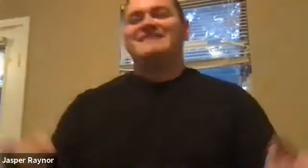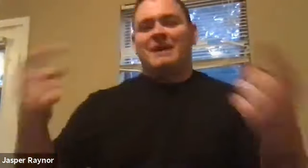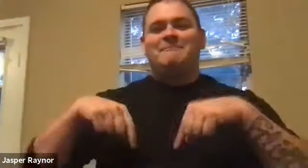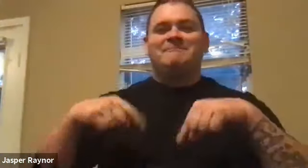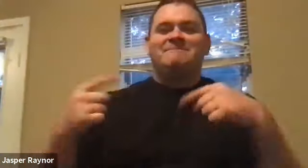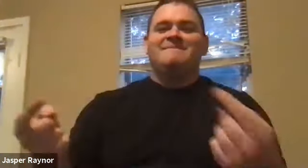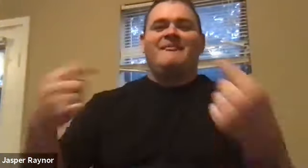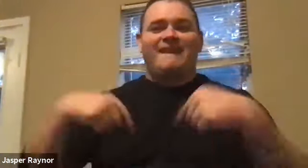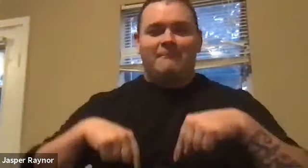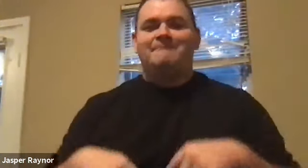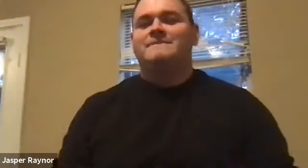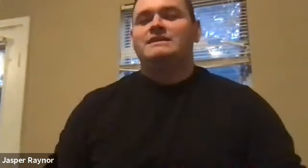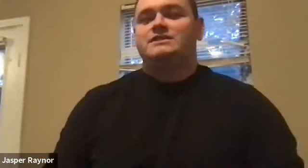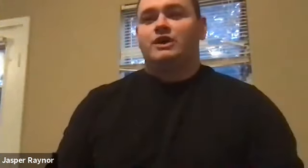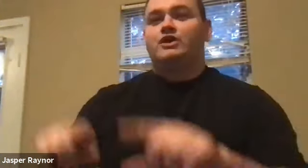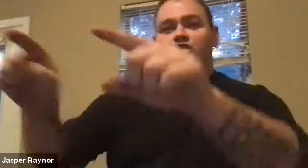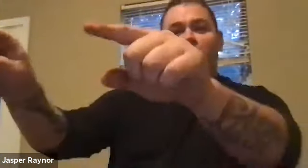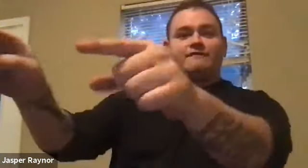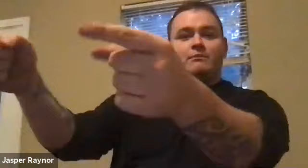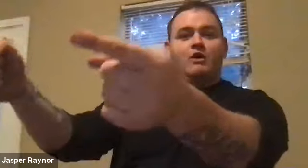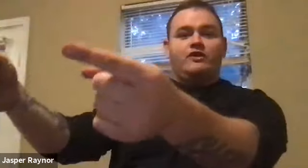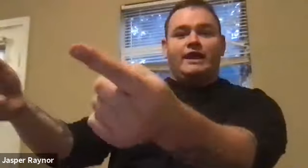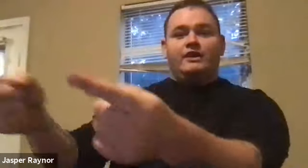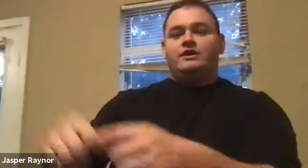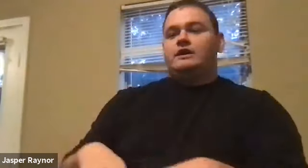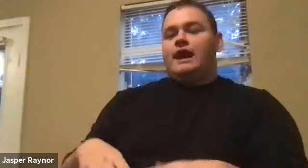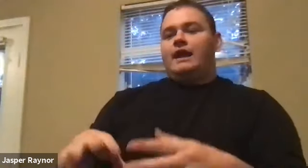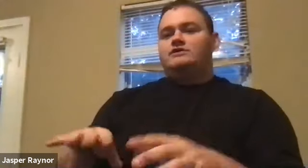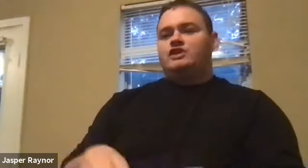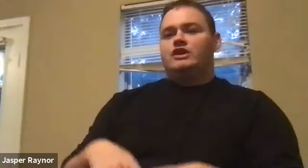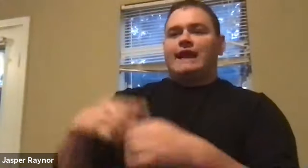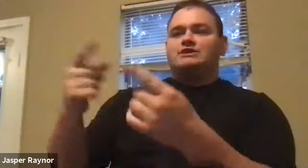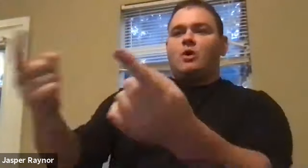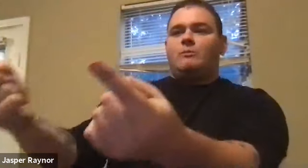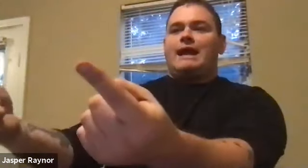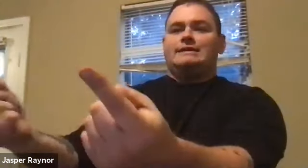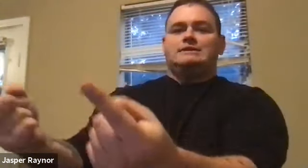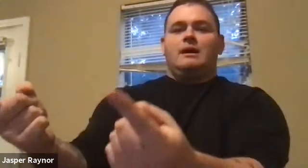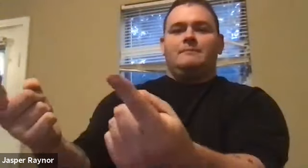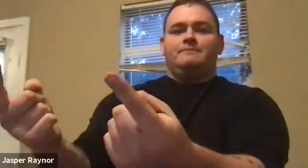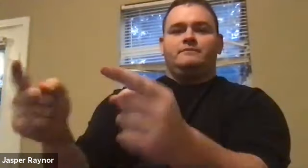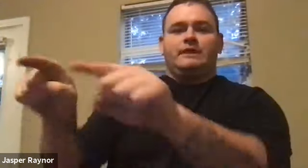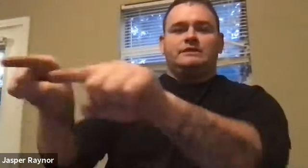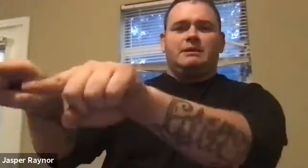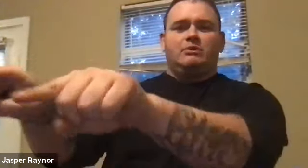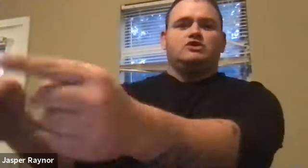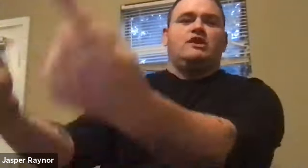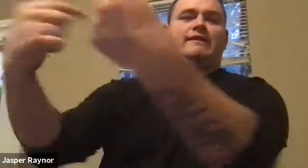Come. So you're starting from over there. And generally, I start with my hands up. Like some people will start like